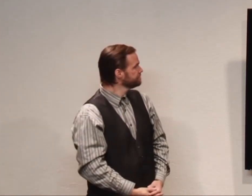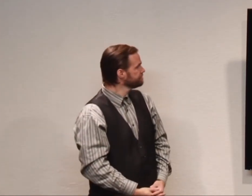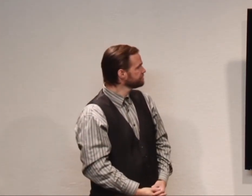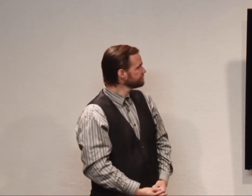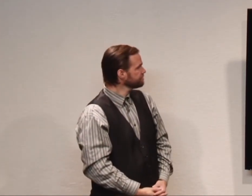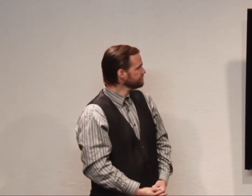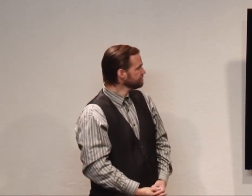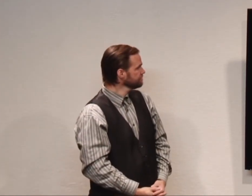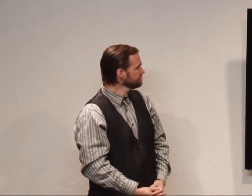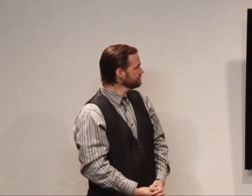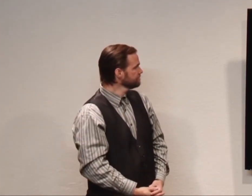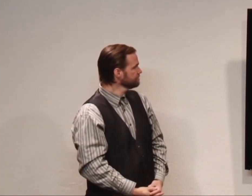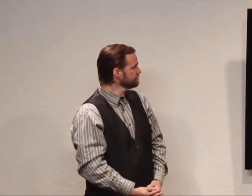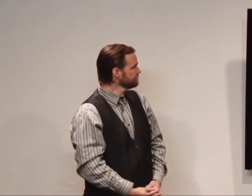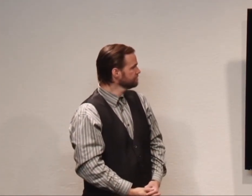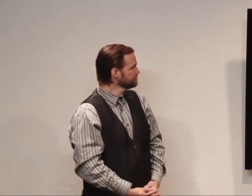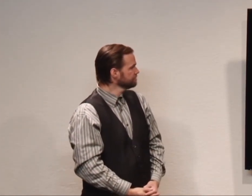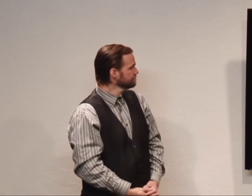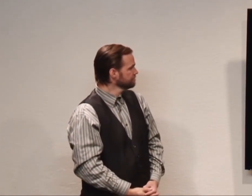Revelation chapter 8, verse 3.